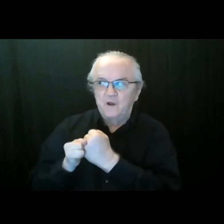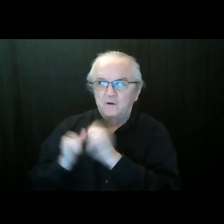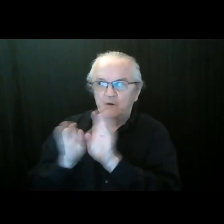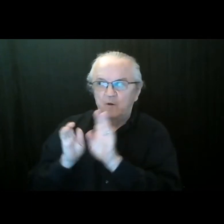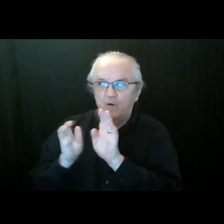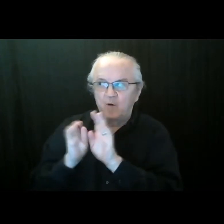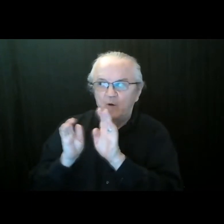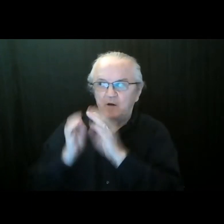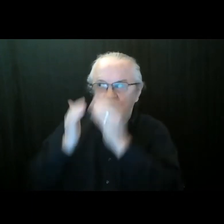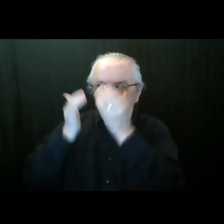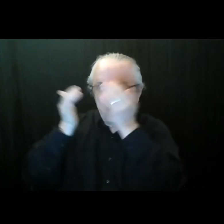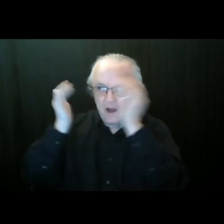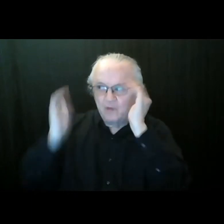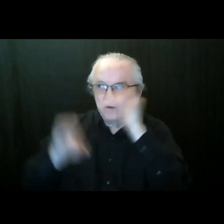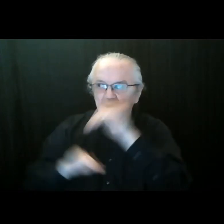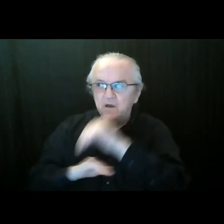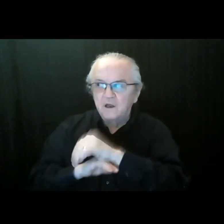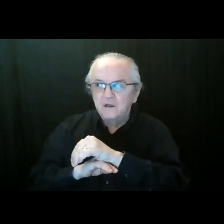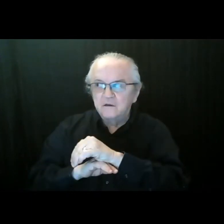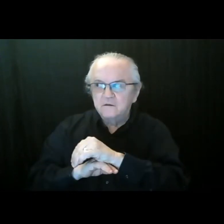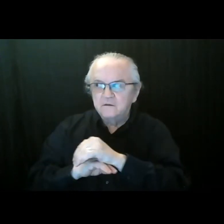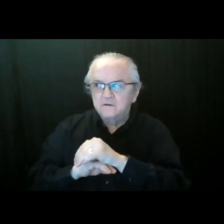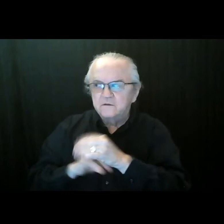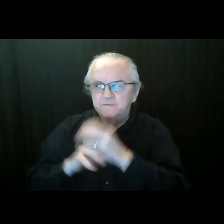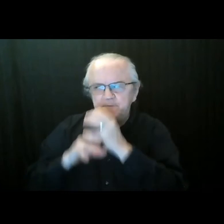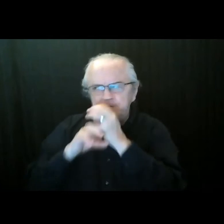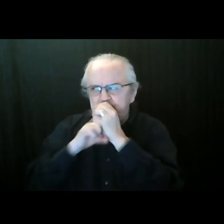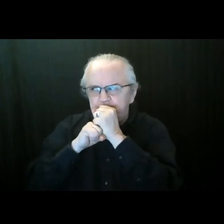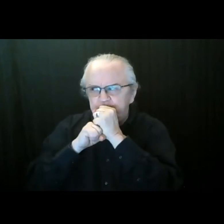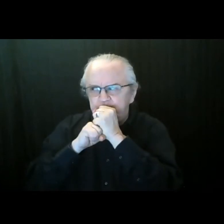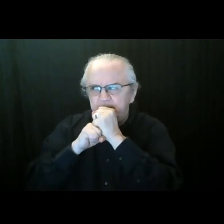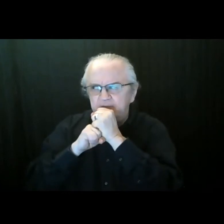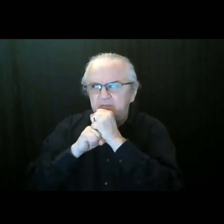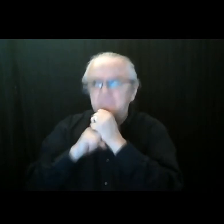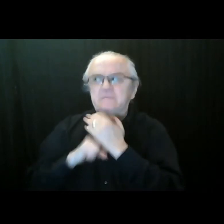night, sir. Lock them tight. I'm begging you.